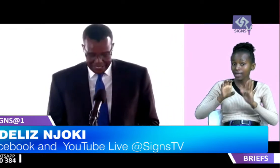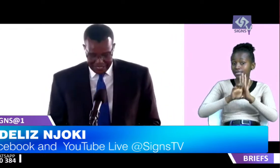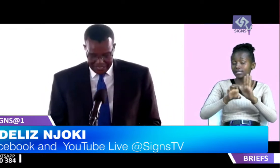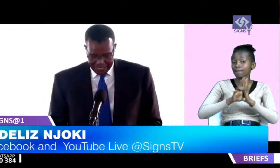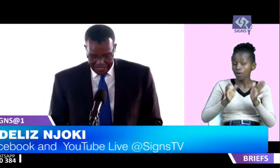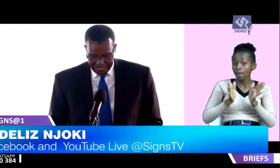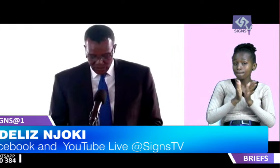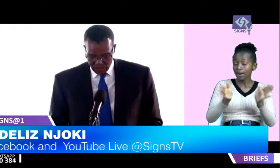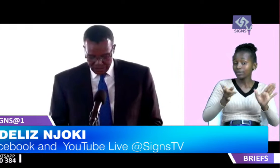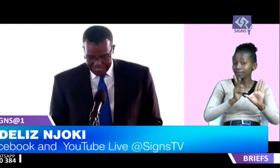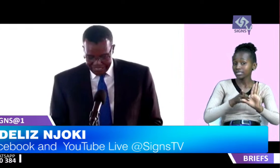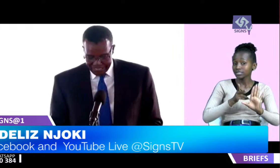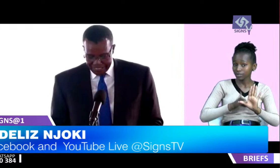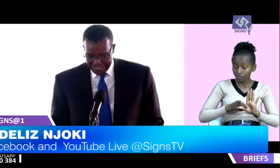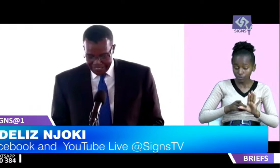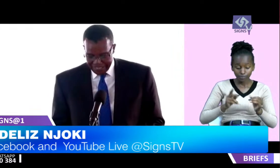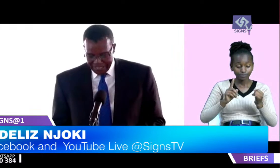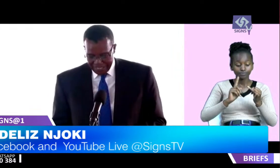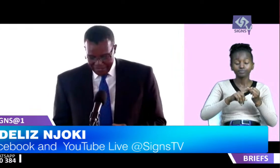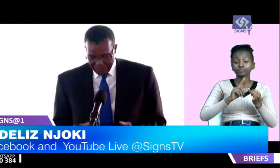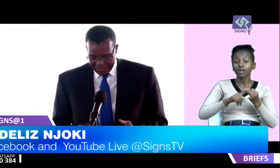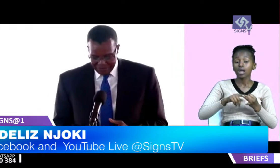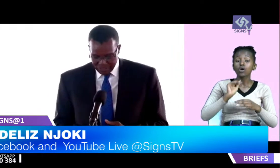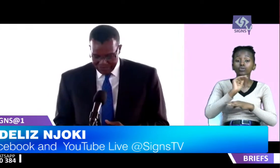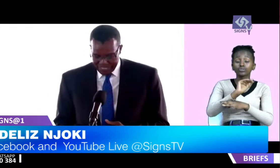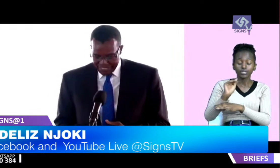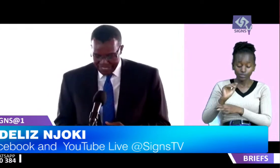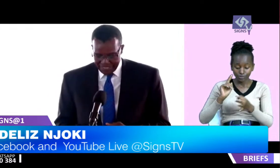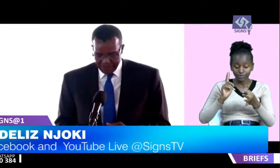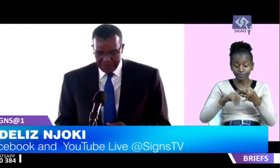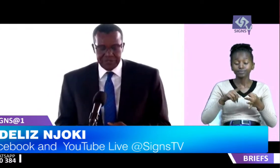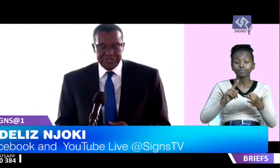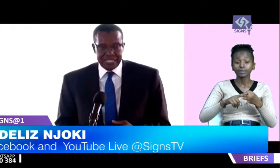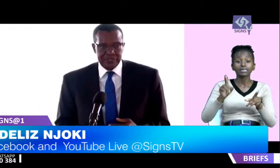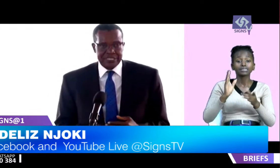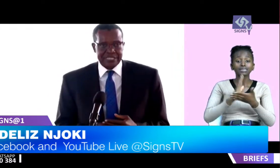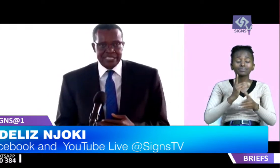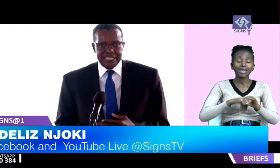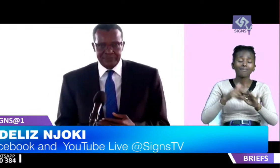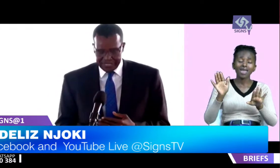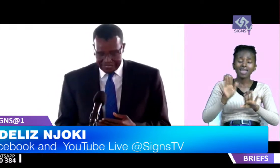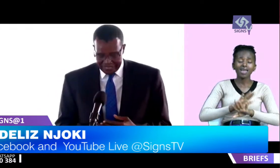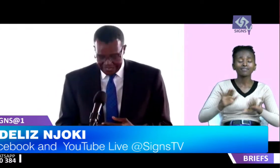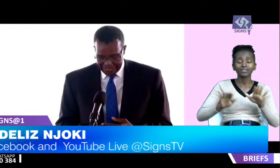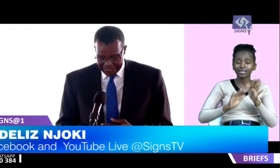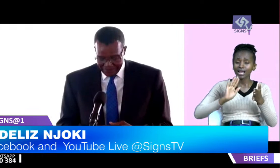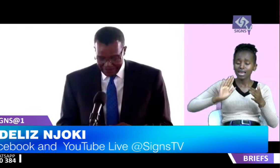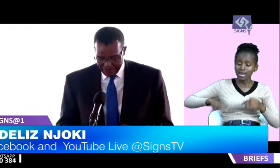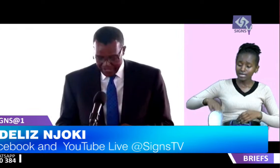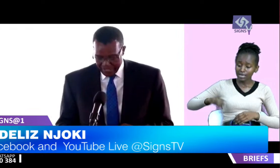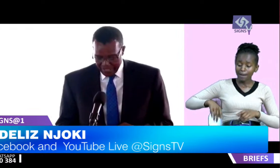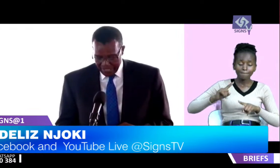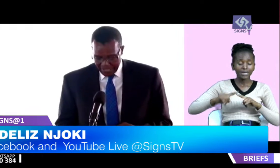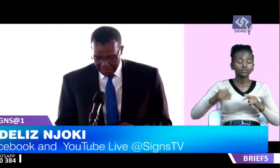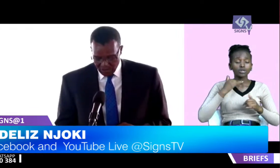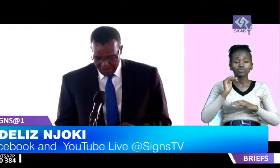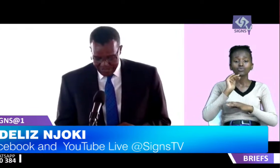participation, consultations. There was a bit of delay, and we want to thank Your Excellency for extending the term to